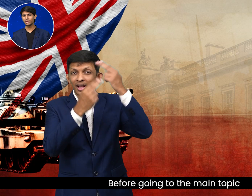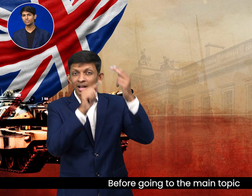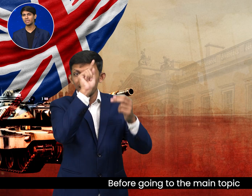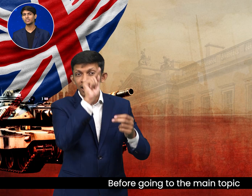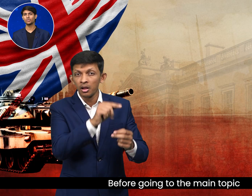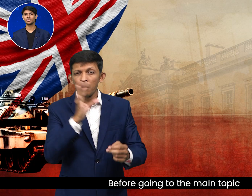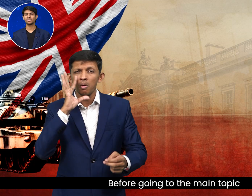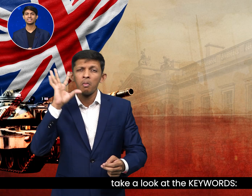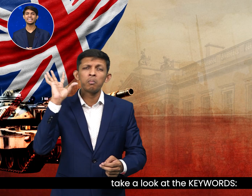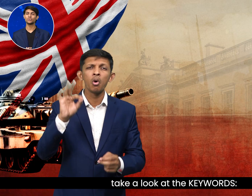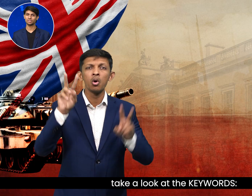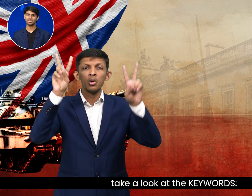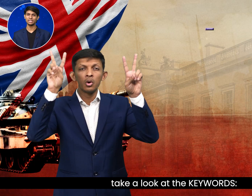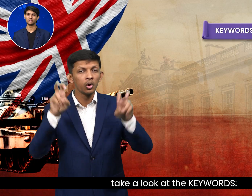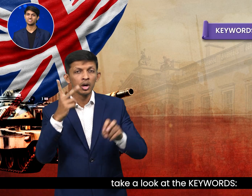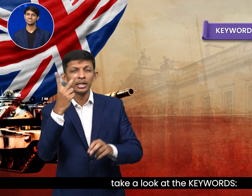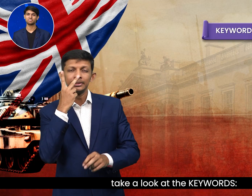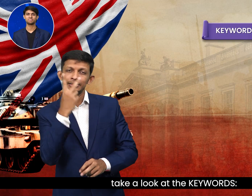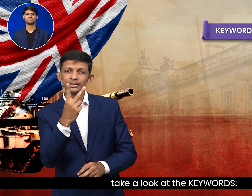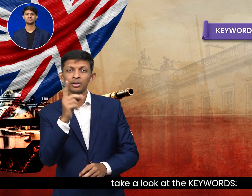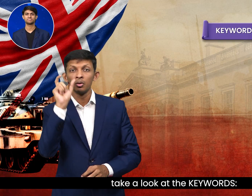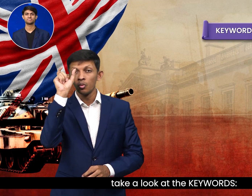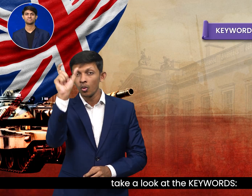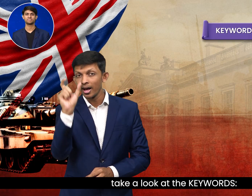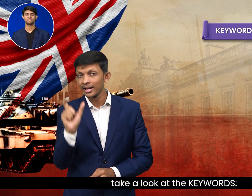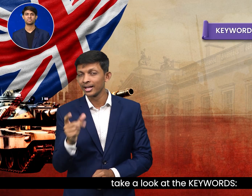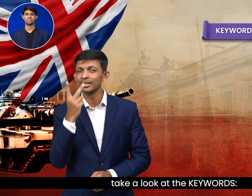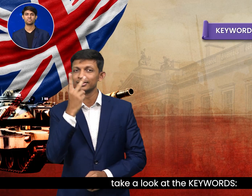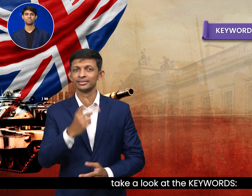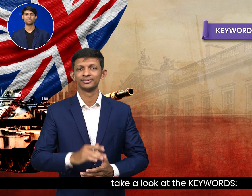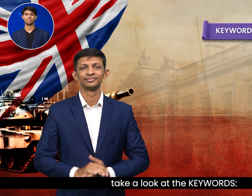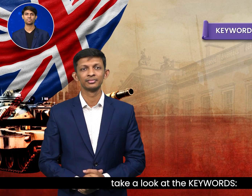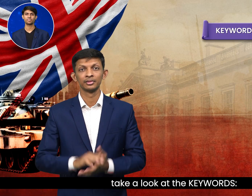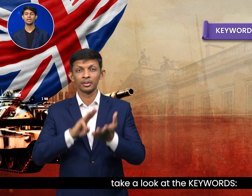Before going to the main topic, take a look at the keywords.